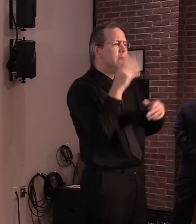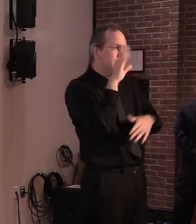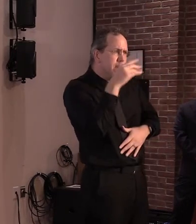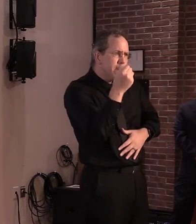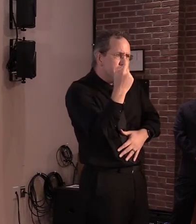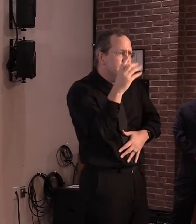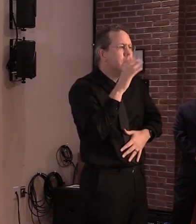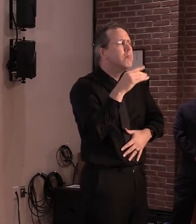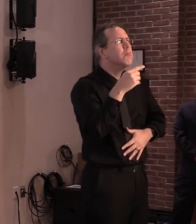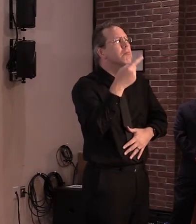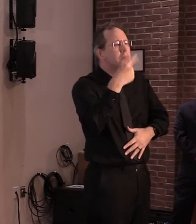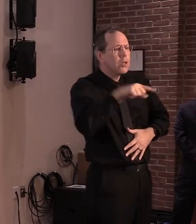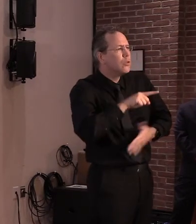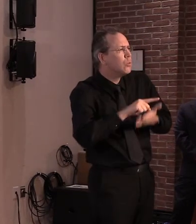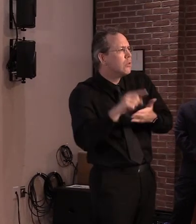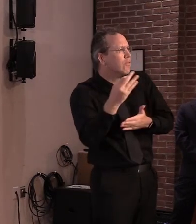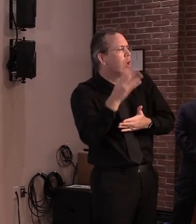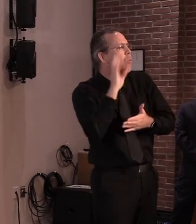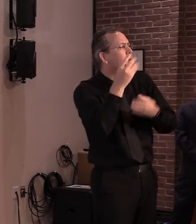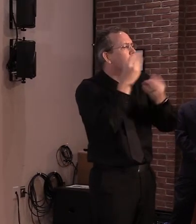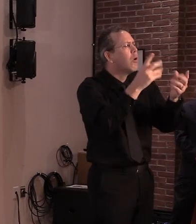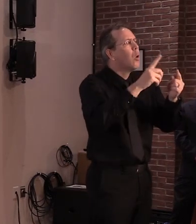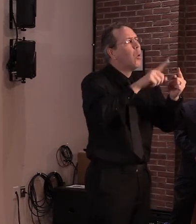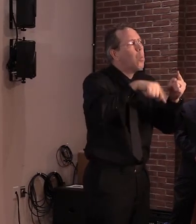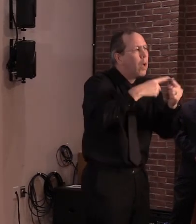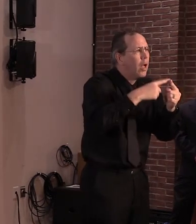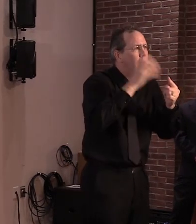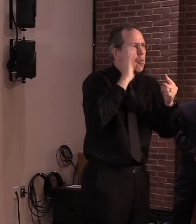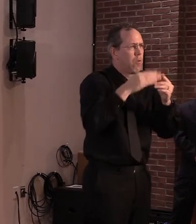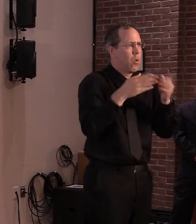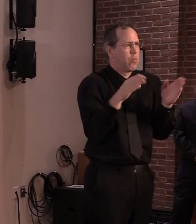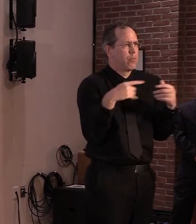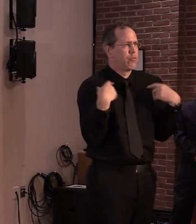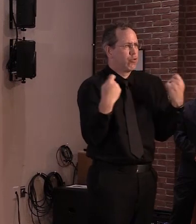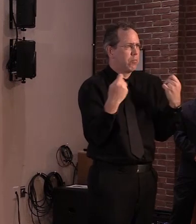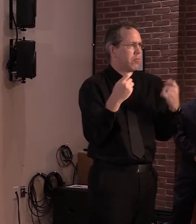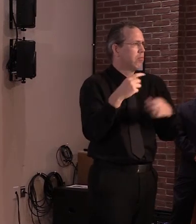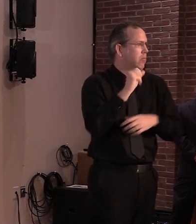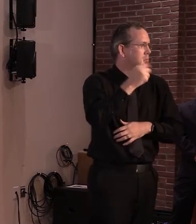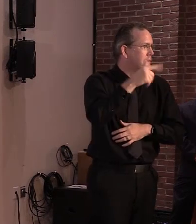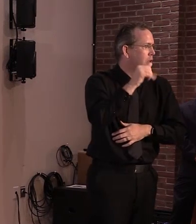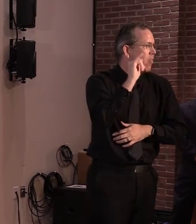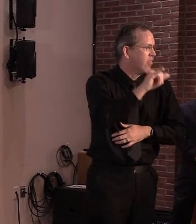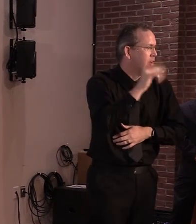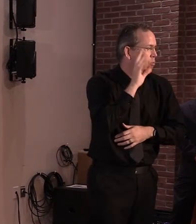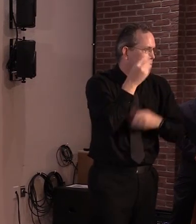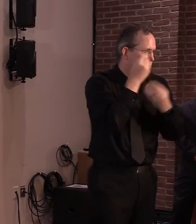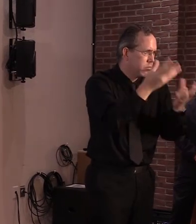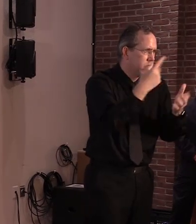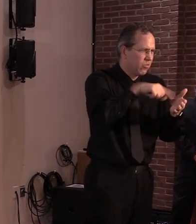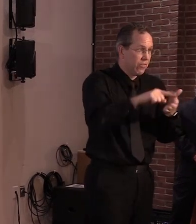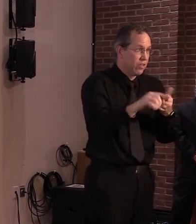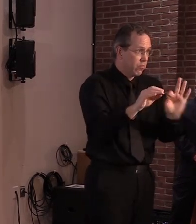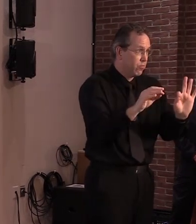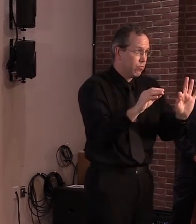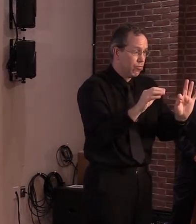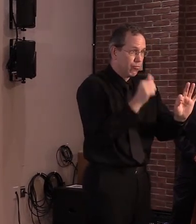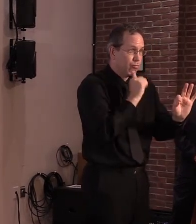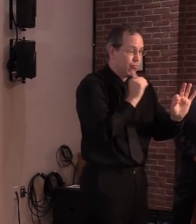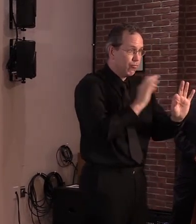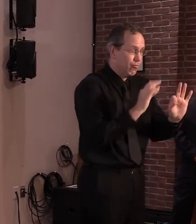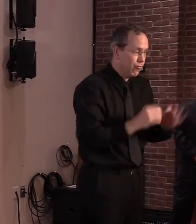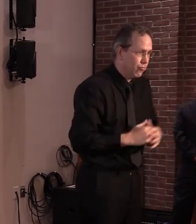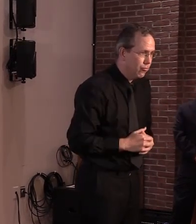a week from today. I believe these steps forward will be welcome news for many. And because